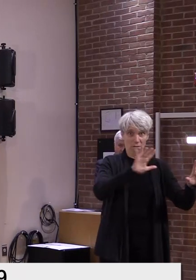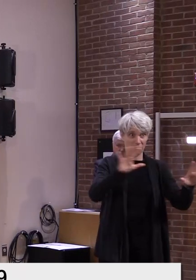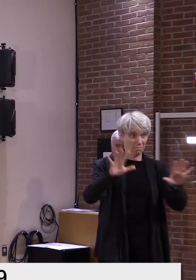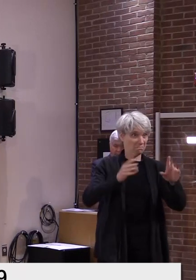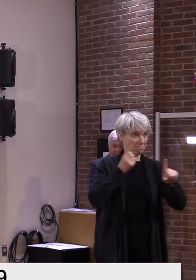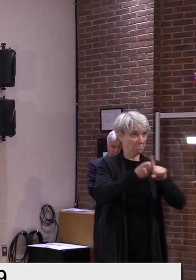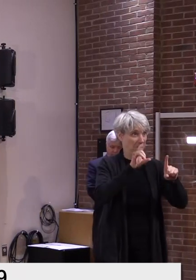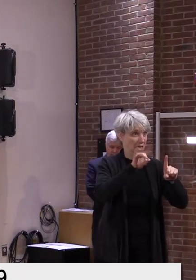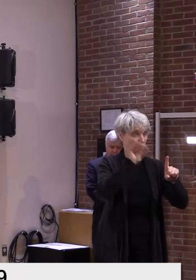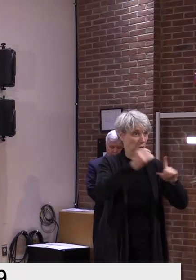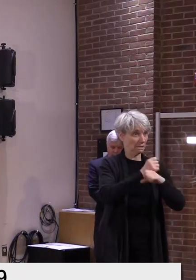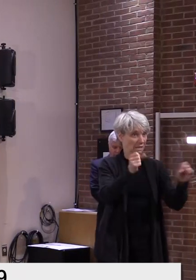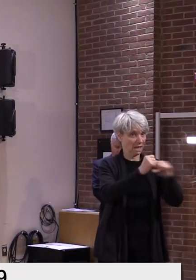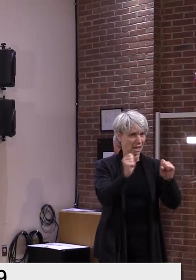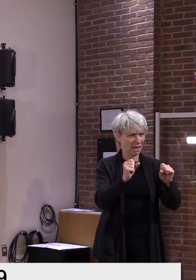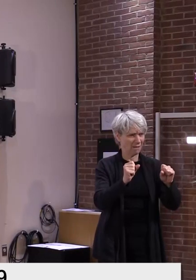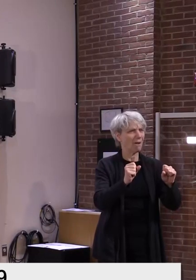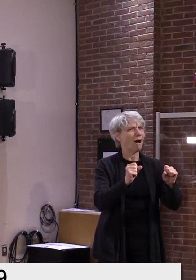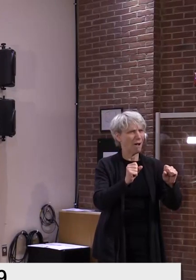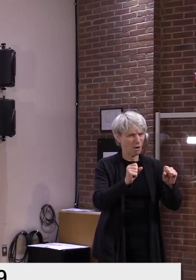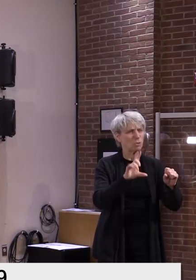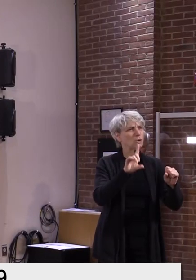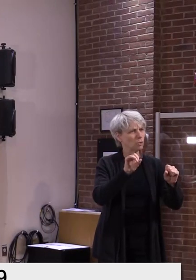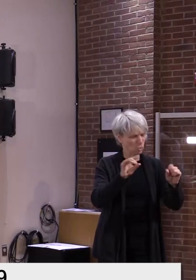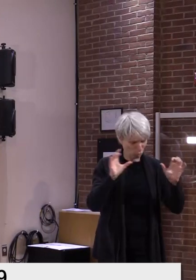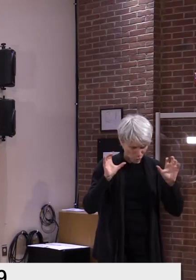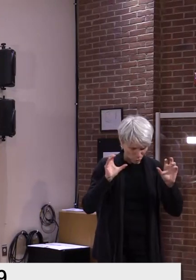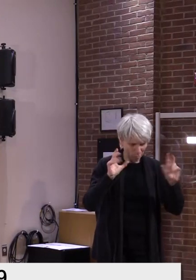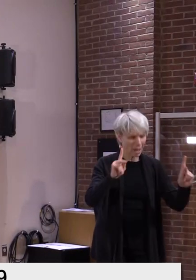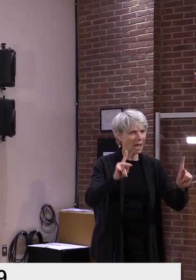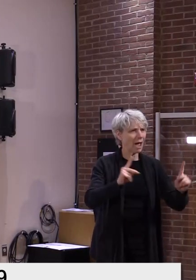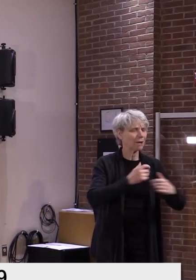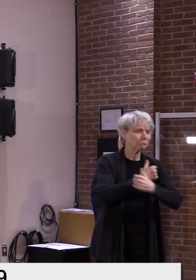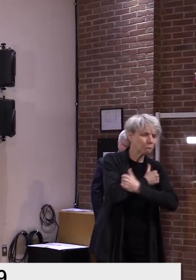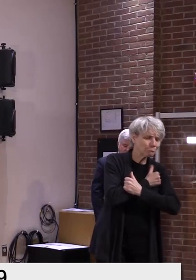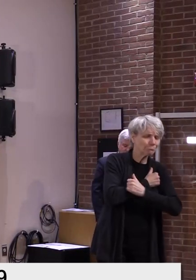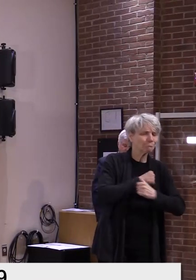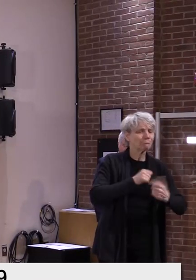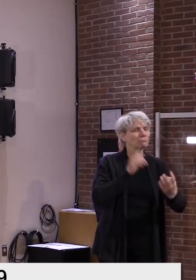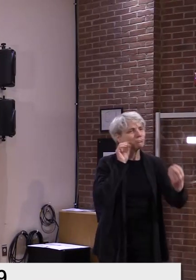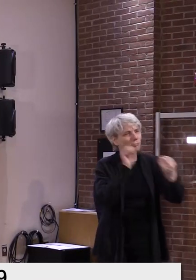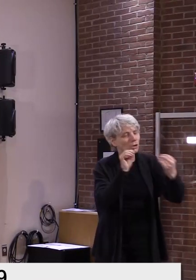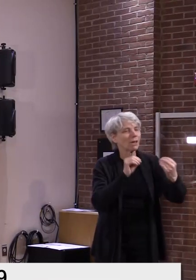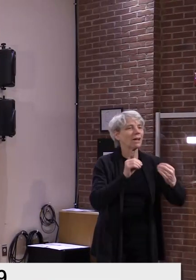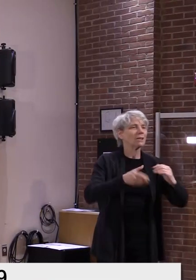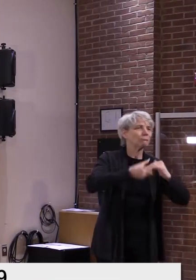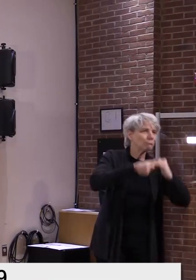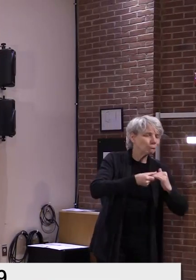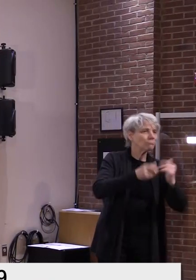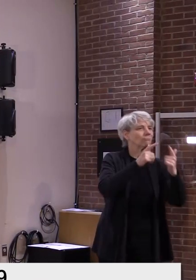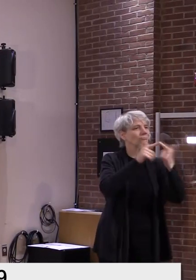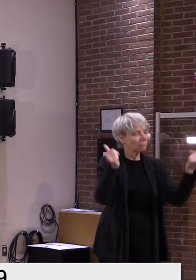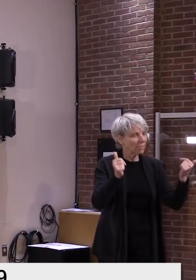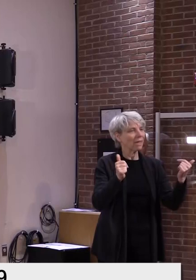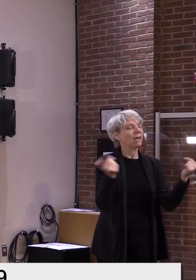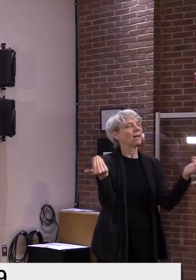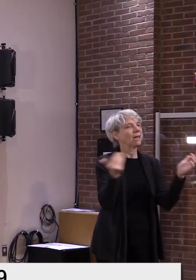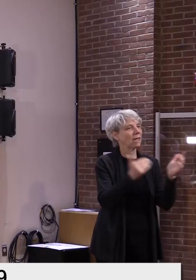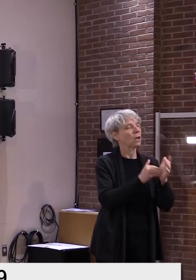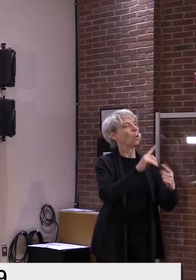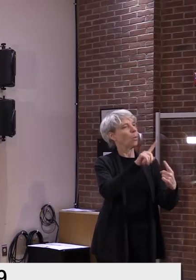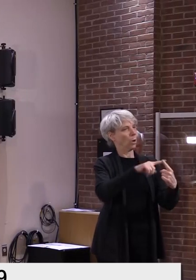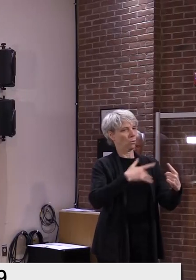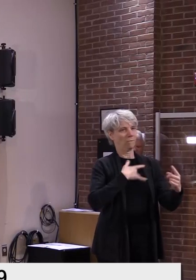I encourage everyone to embrace them at whatever pace is comfortable for you. And I want to remind you why we are making